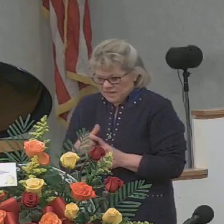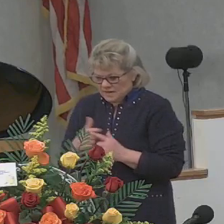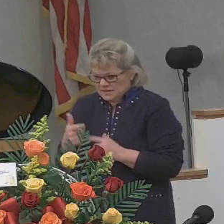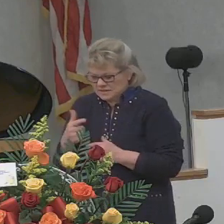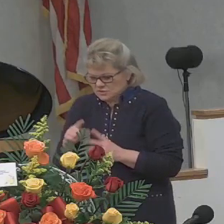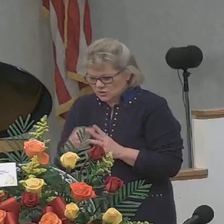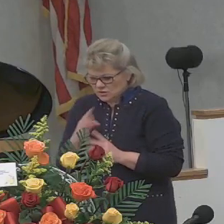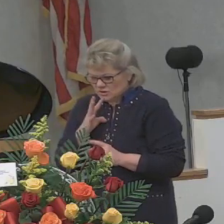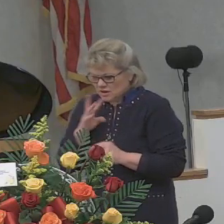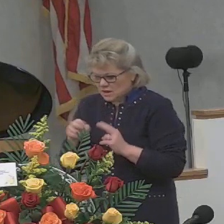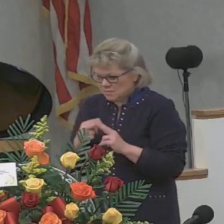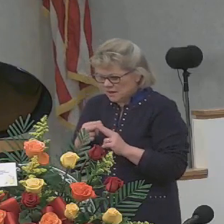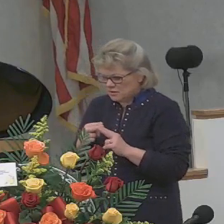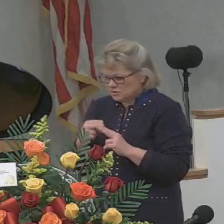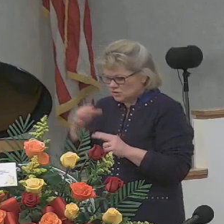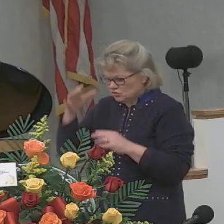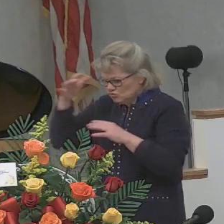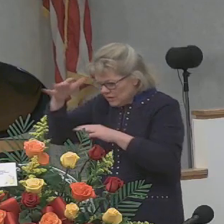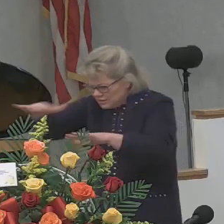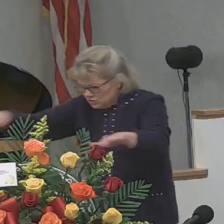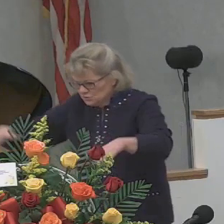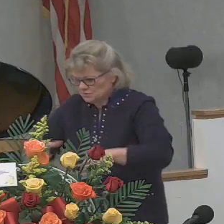he started speaking about his grandkids